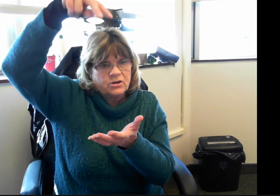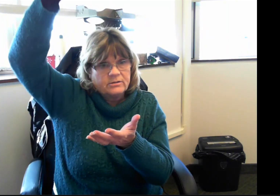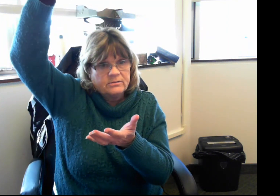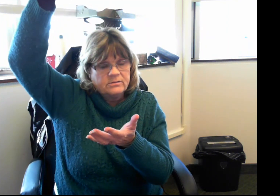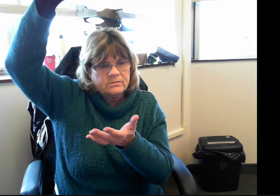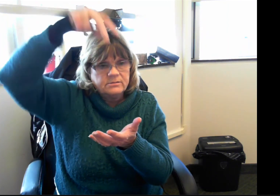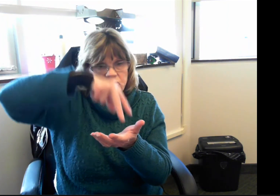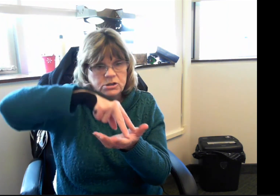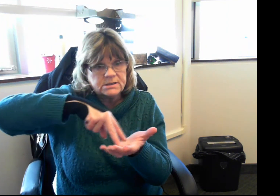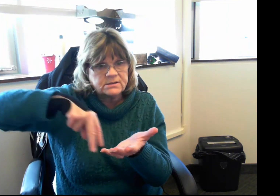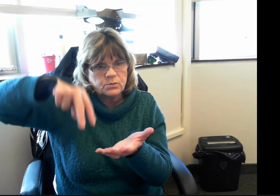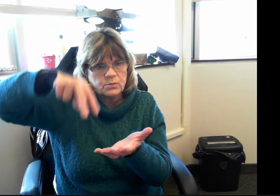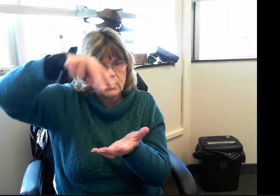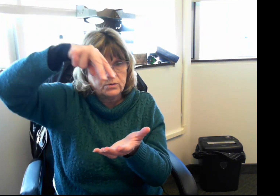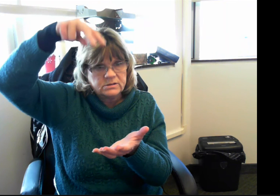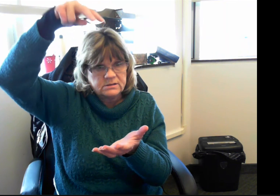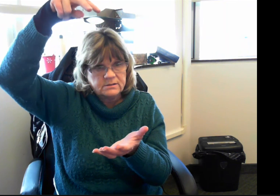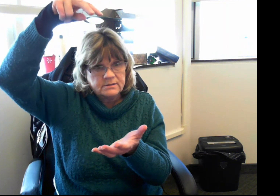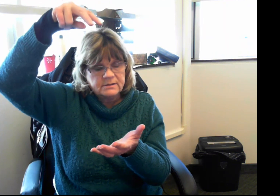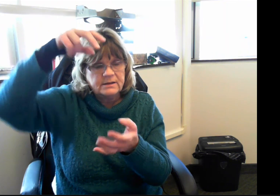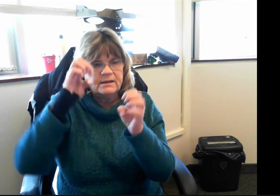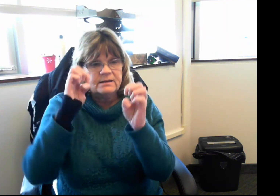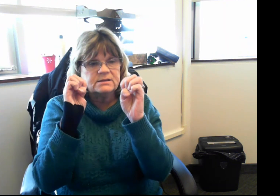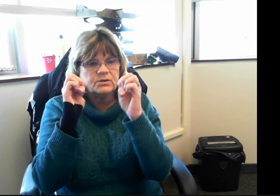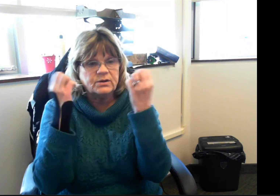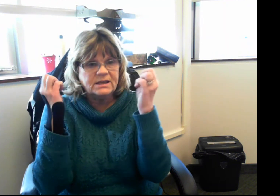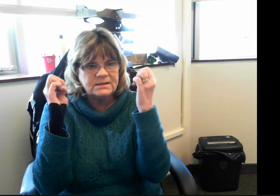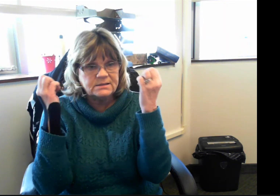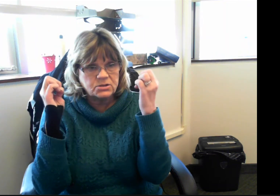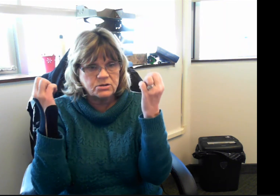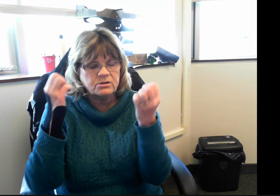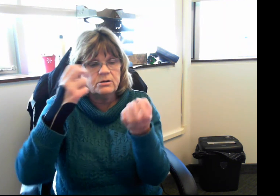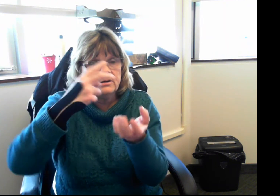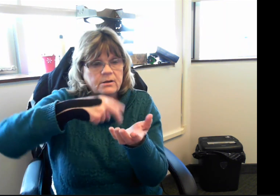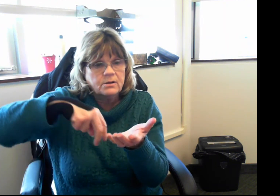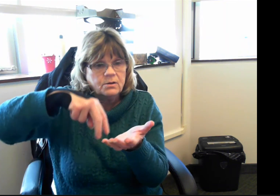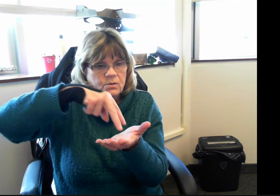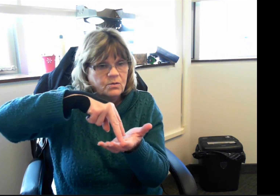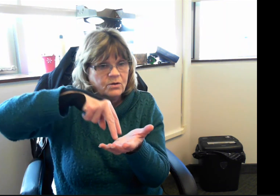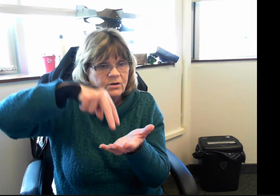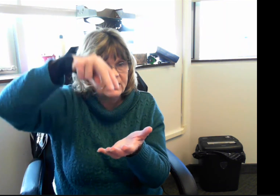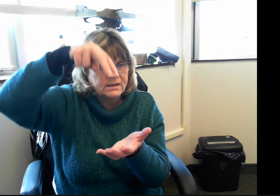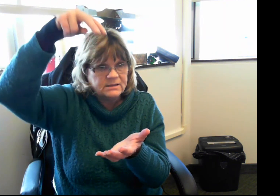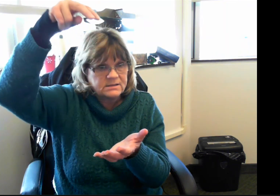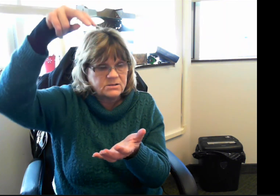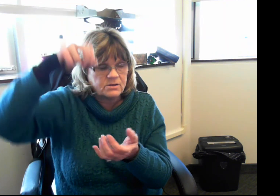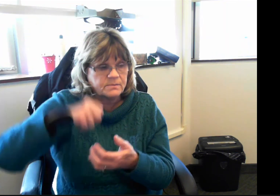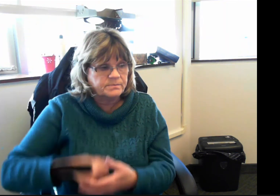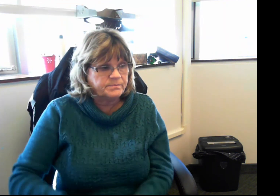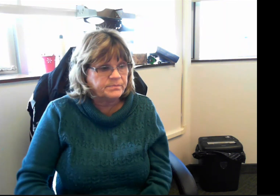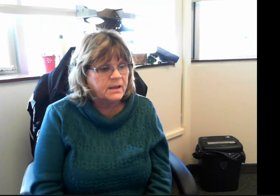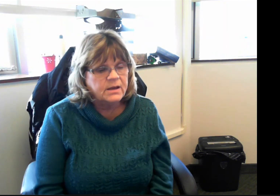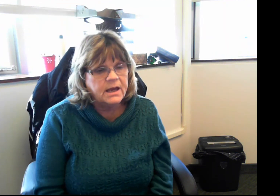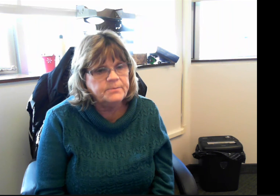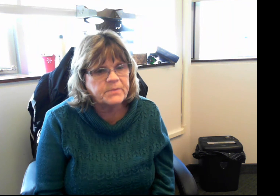Easter, Jesus arose. So Easter or Easter. Okay, I